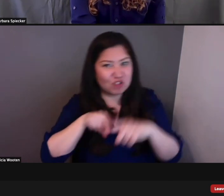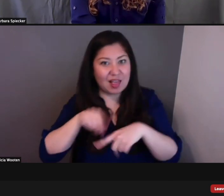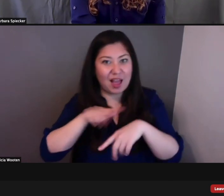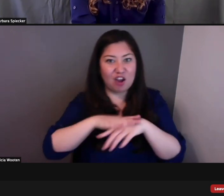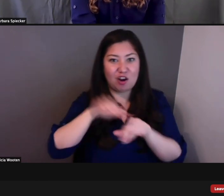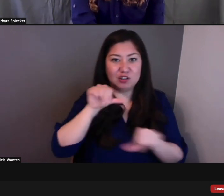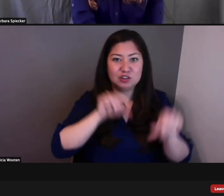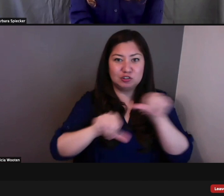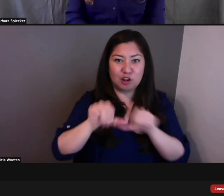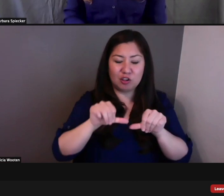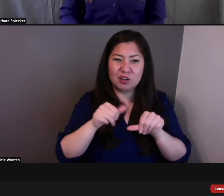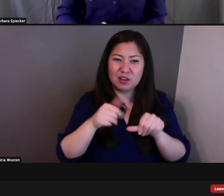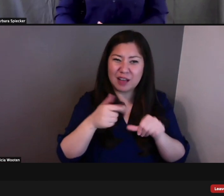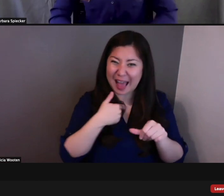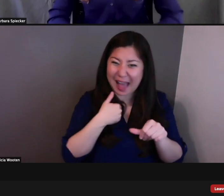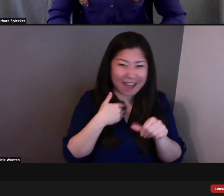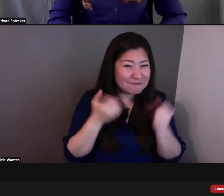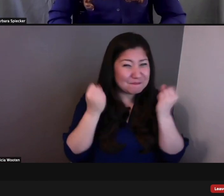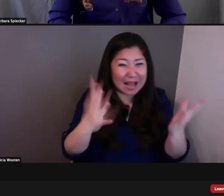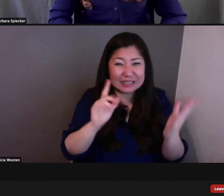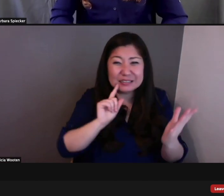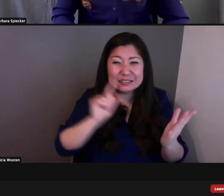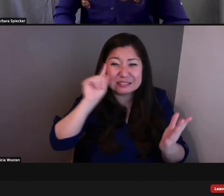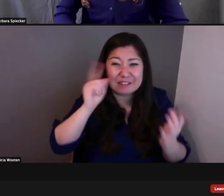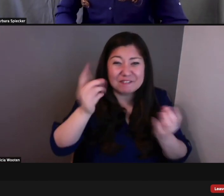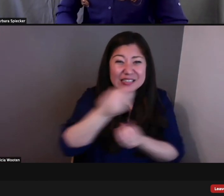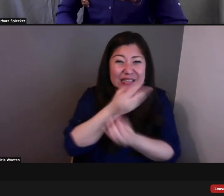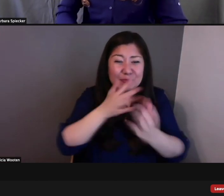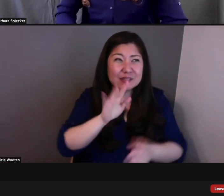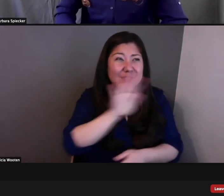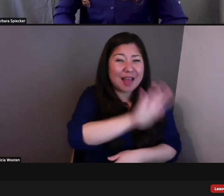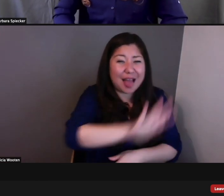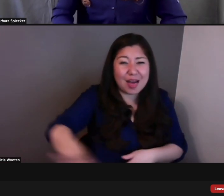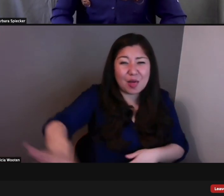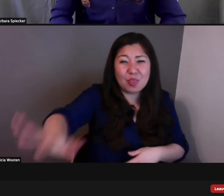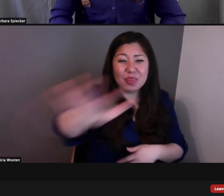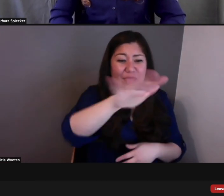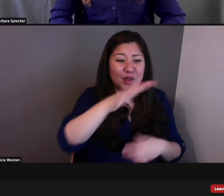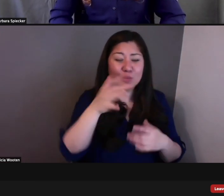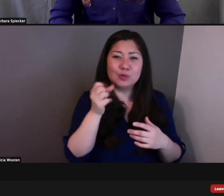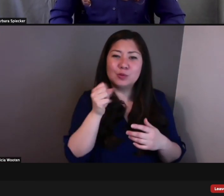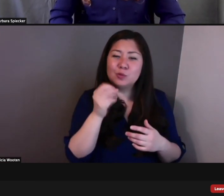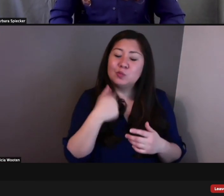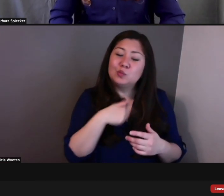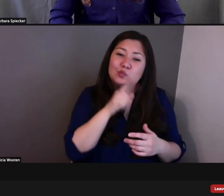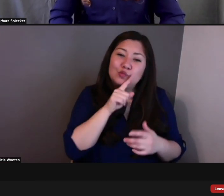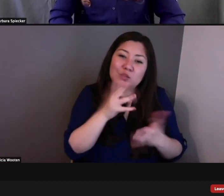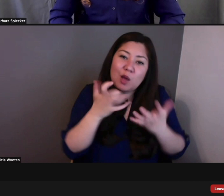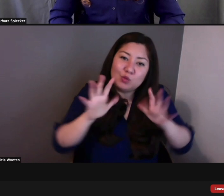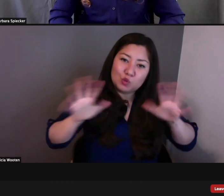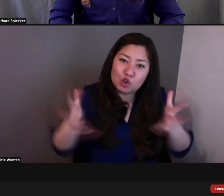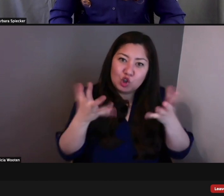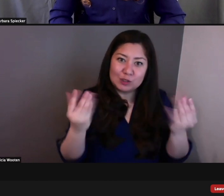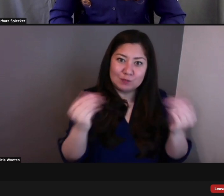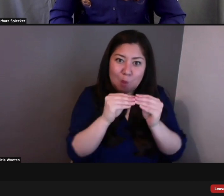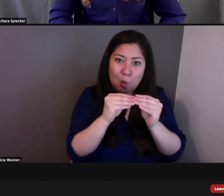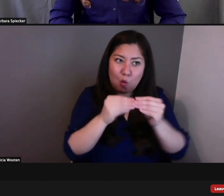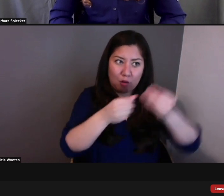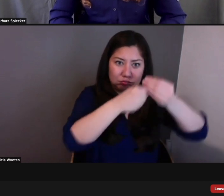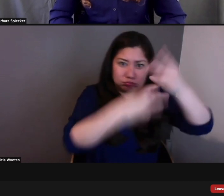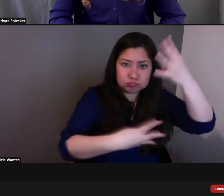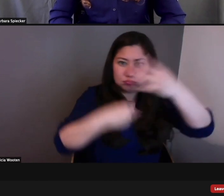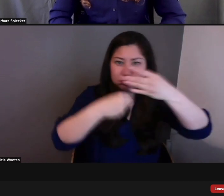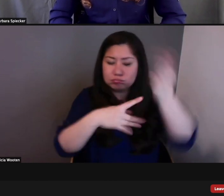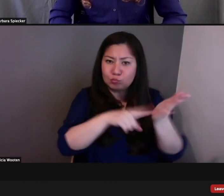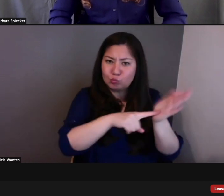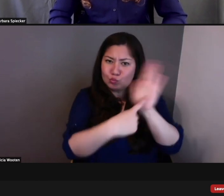was we wanted to empower the deaf community, to encourage ASL within the STEM field,